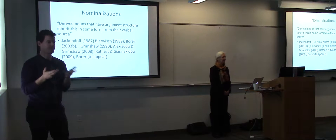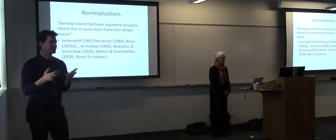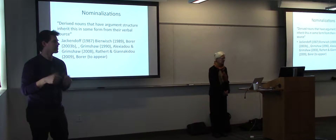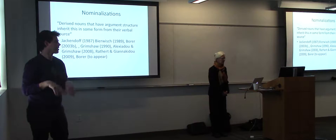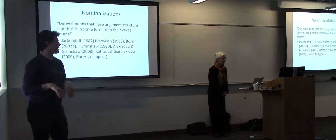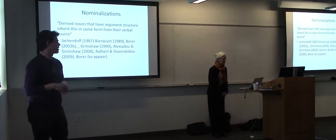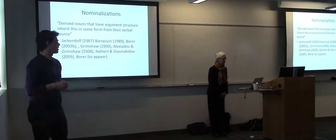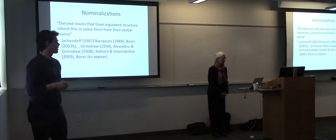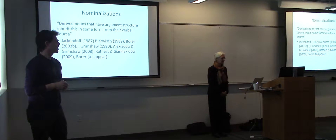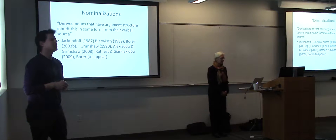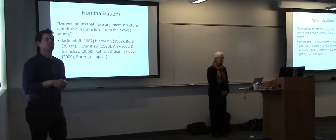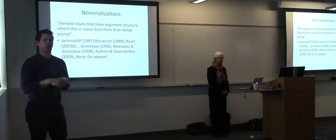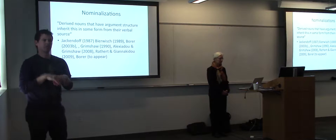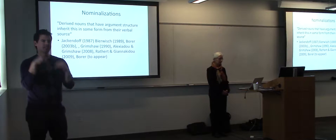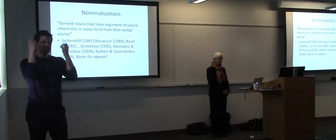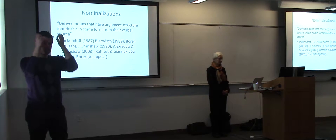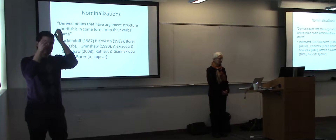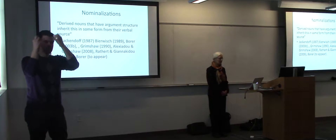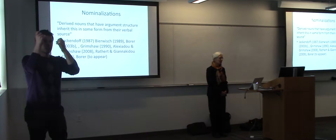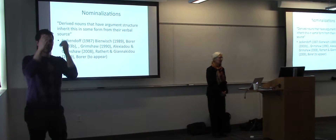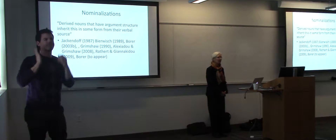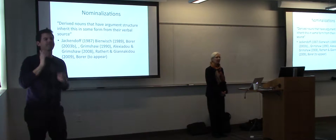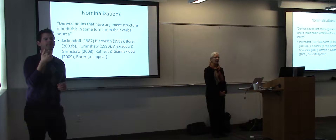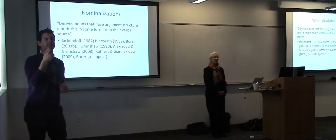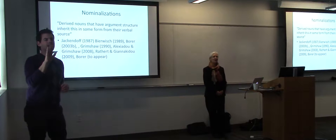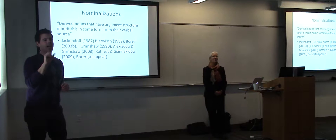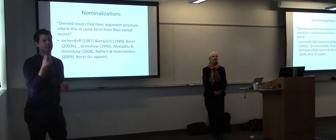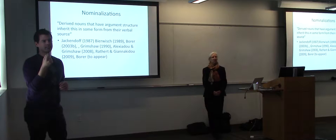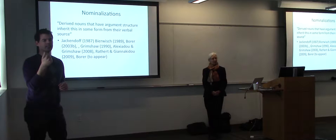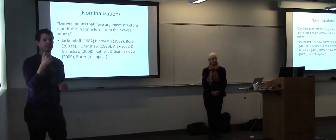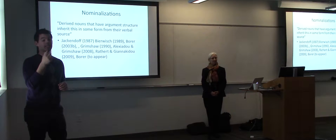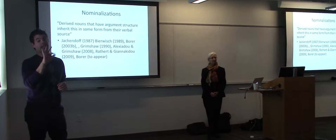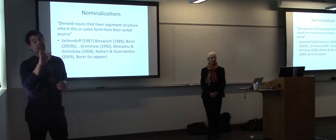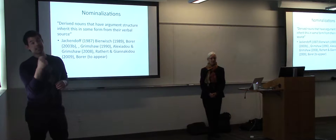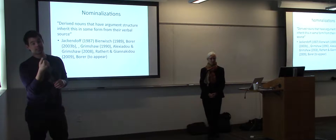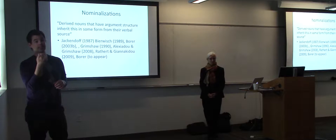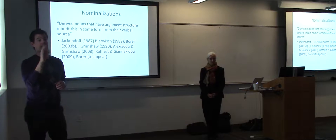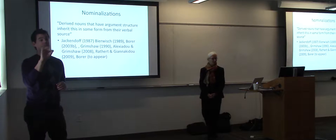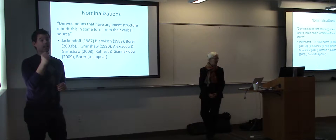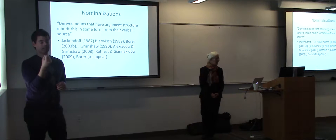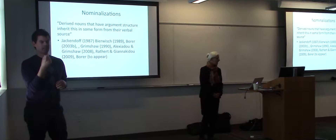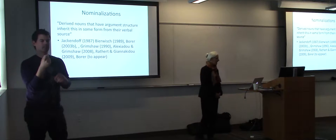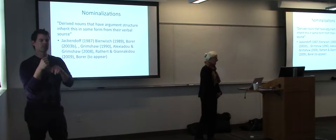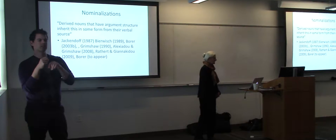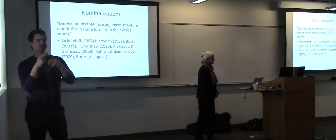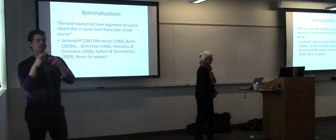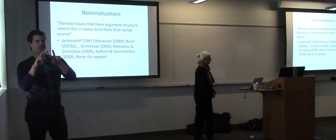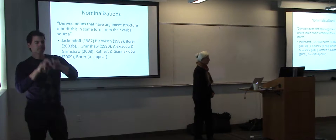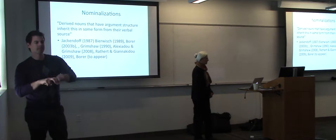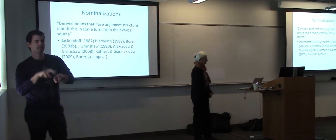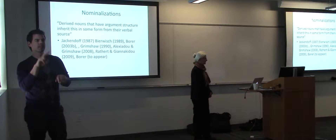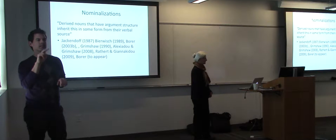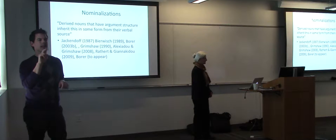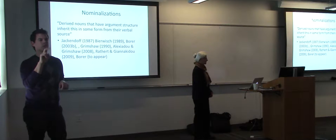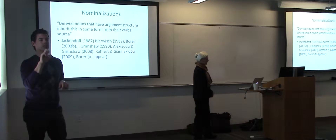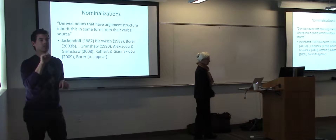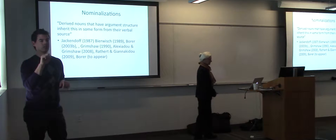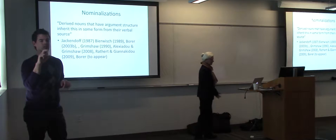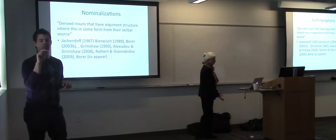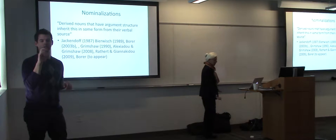in the 80s and 90s about nominalization. And